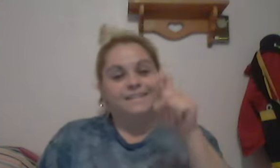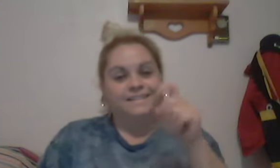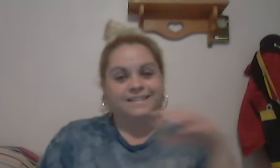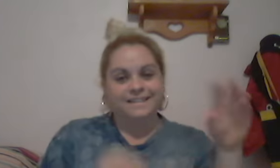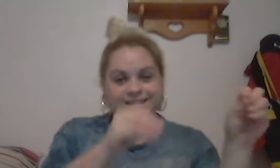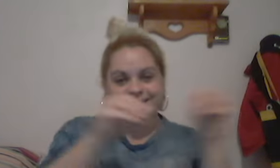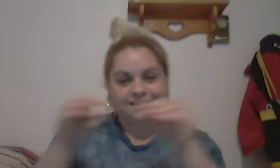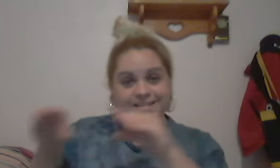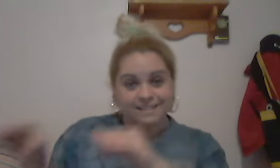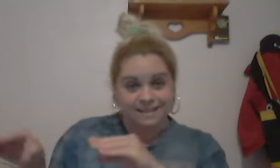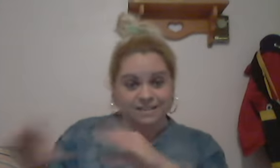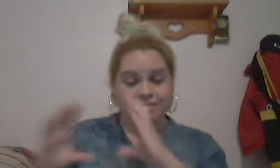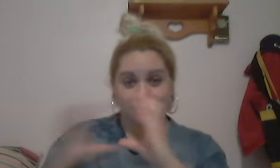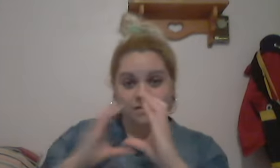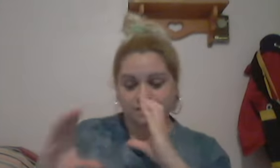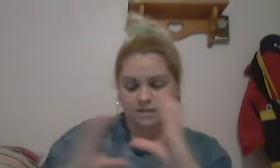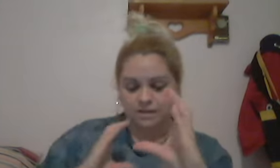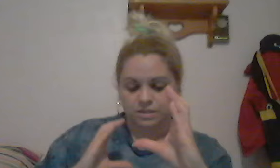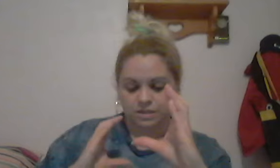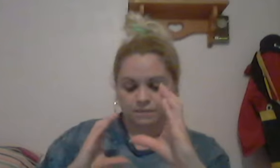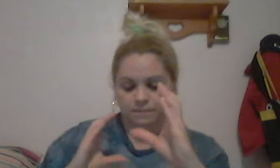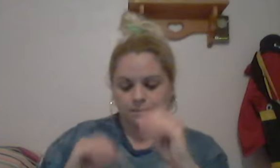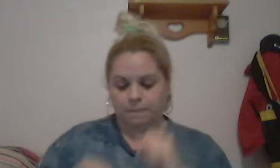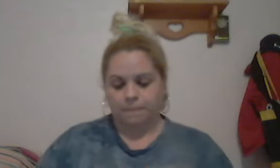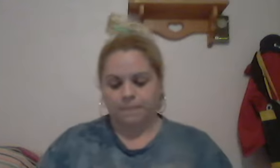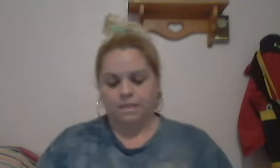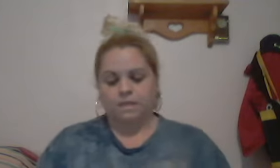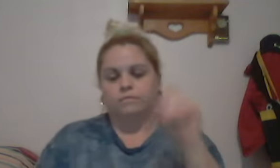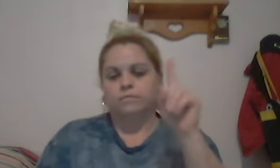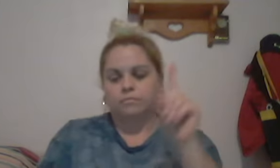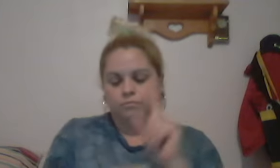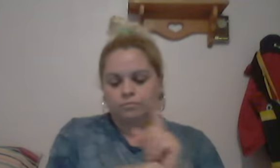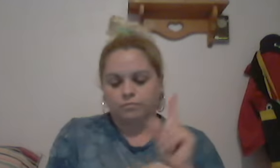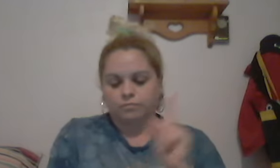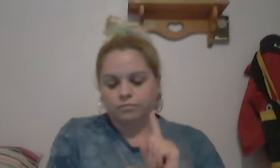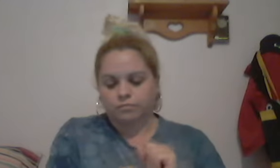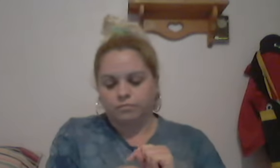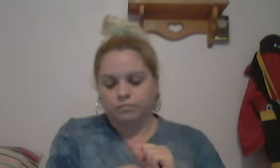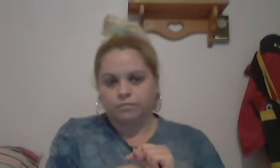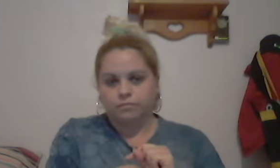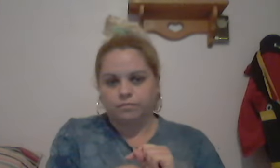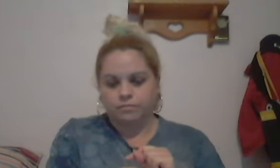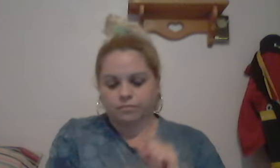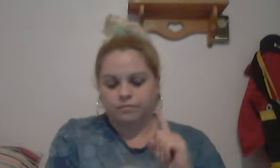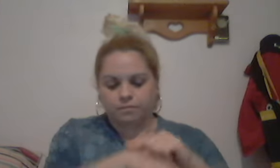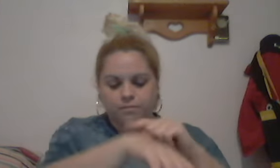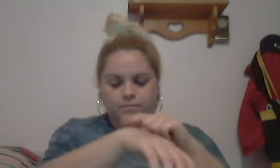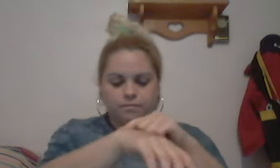advances, it will be fun to see what the handheld devices will be replaced with during the next 30 years.